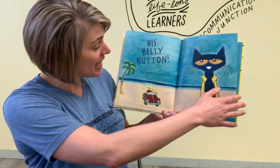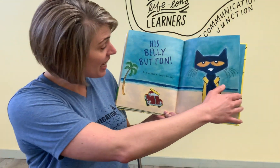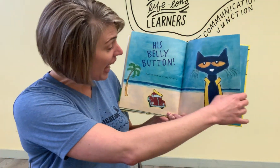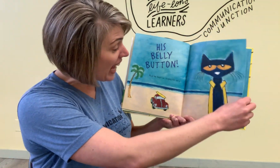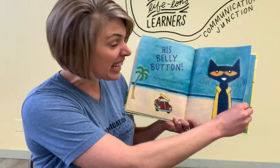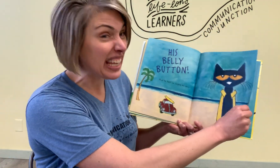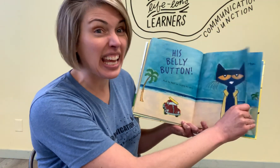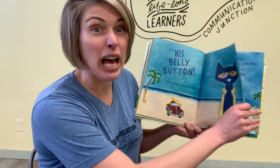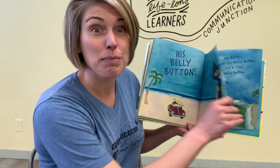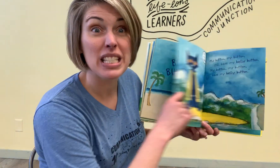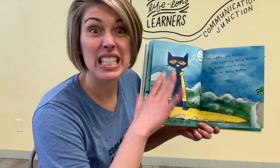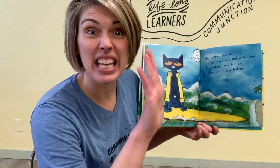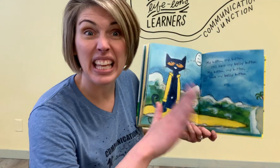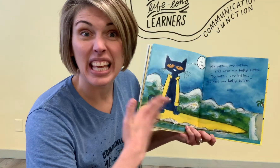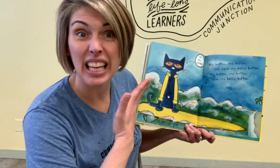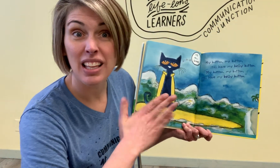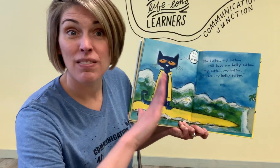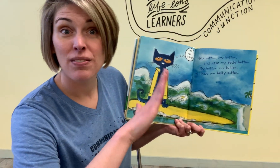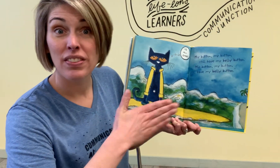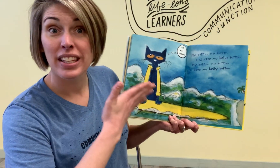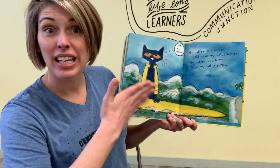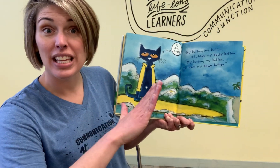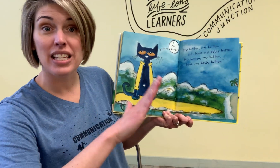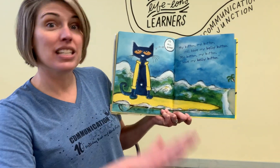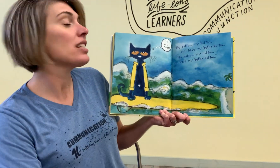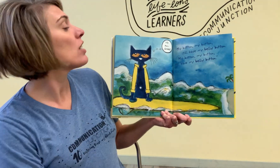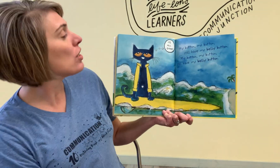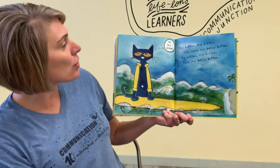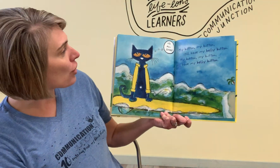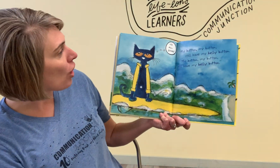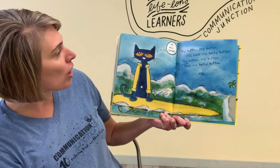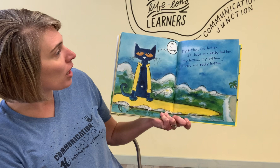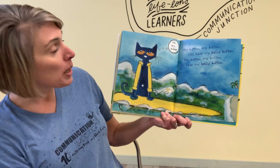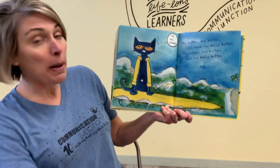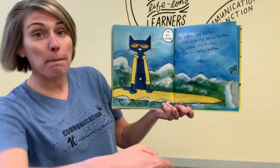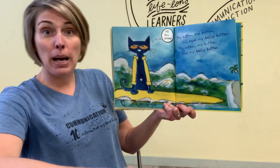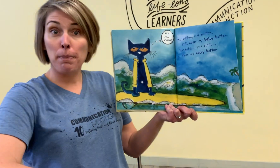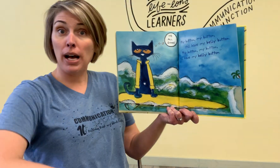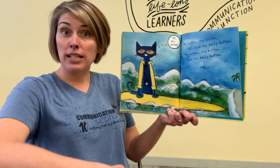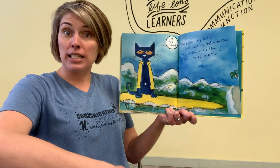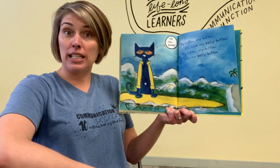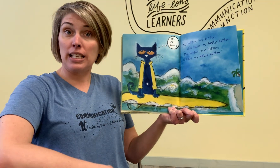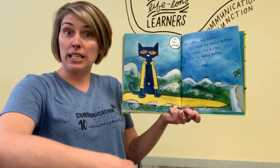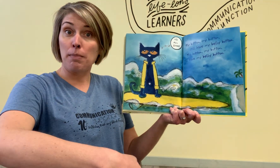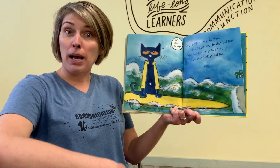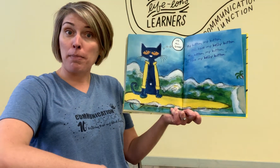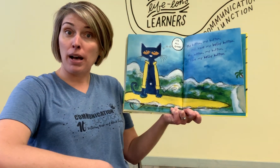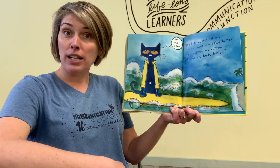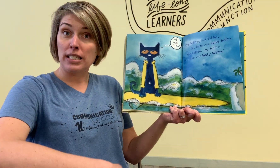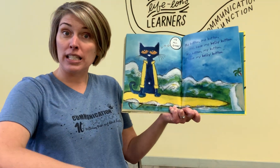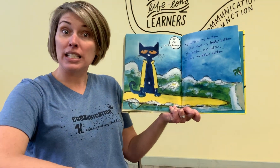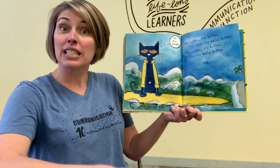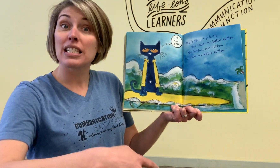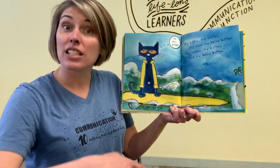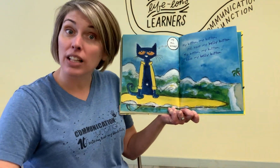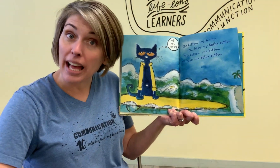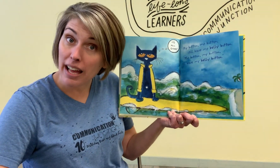button! And he kept singing his song. My button, still have